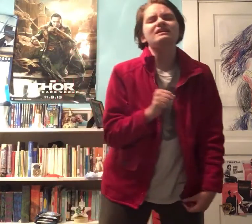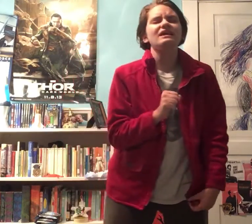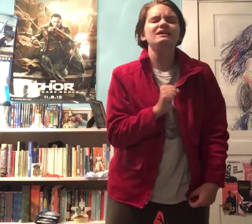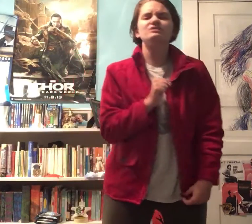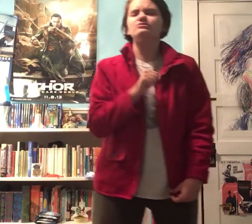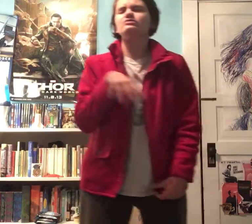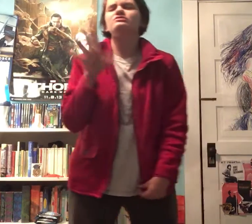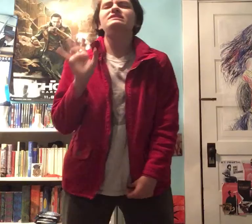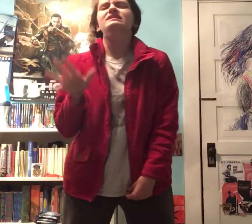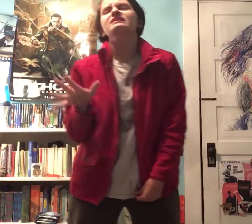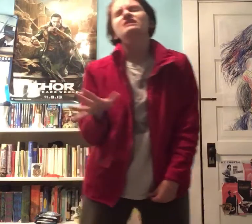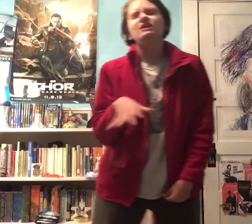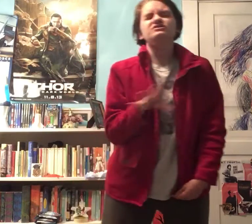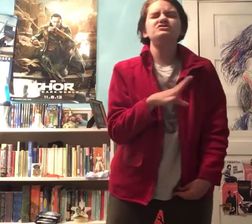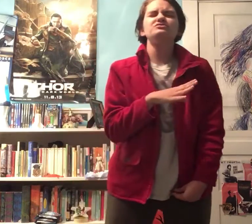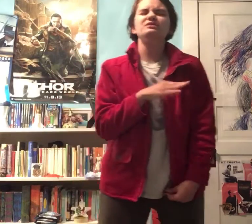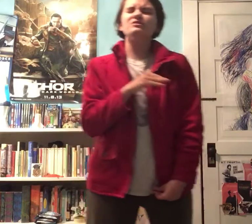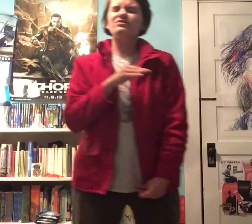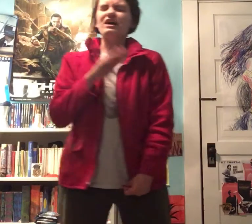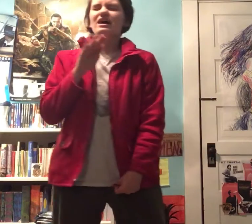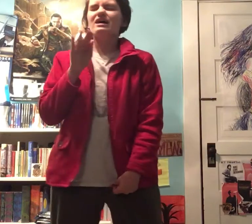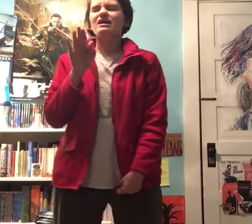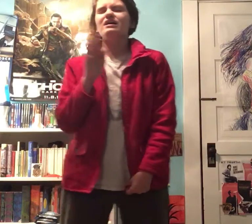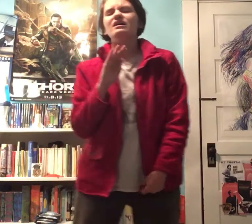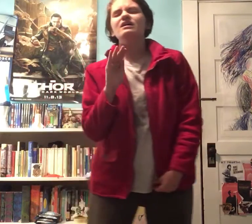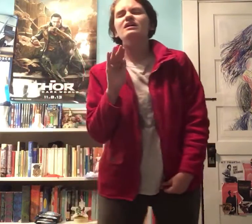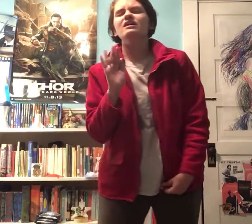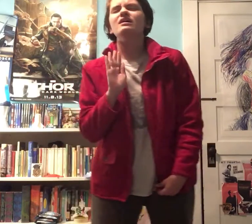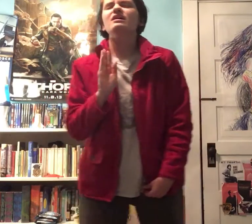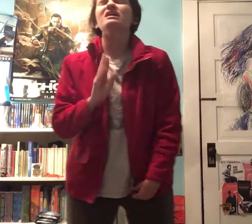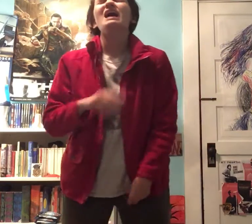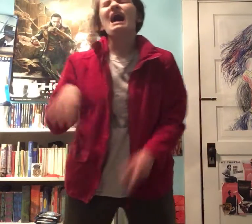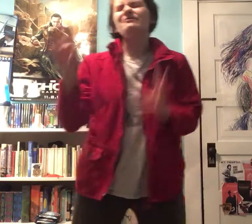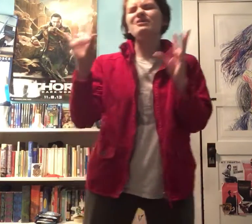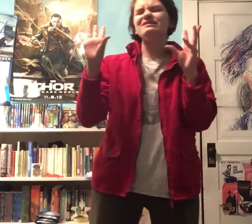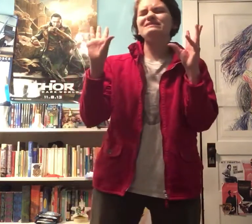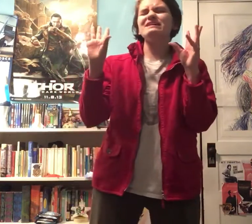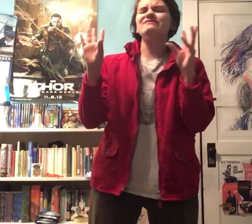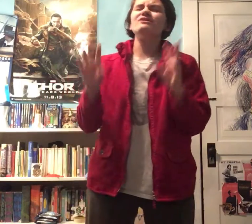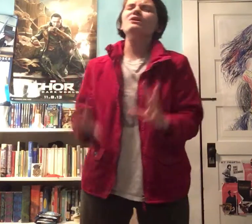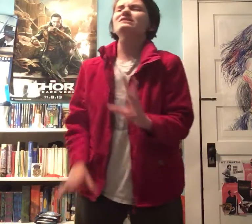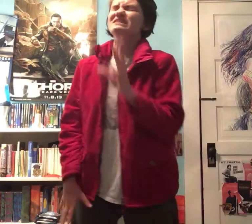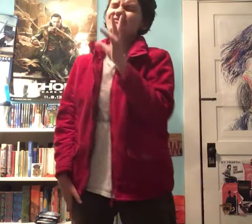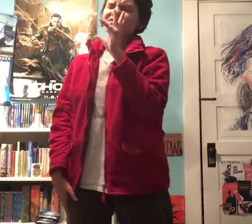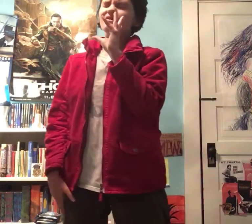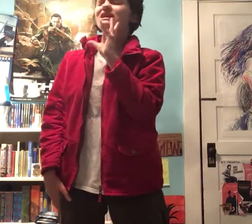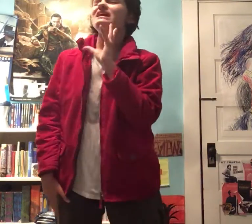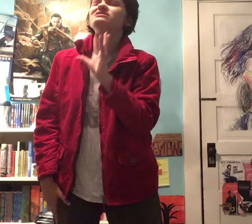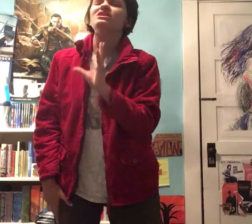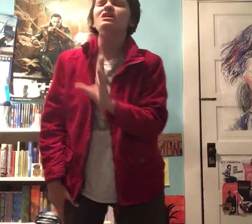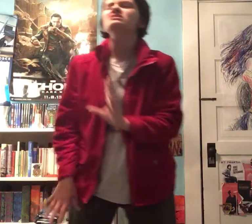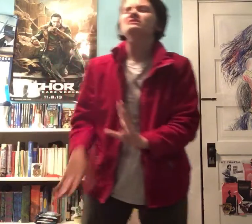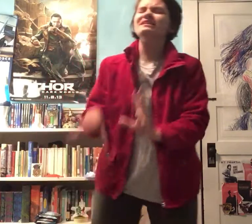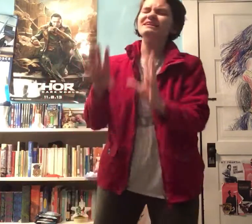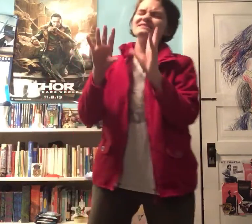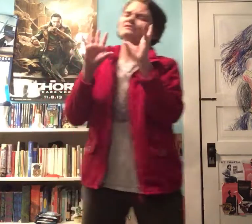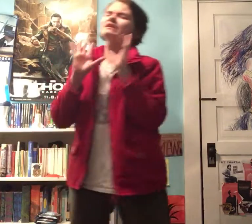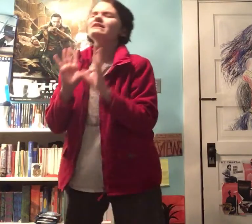like introducing us to a new thing. I wanna save it for later. That is the